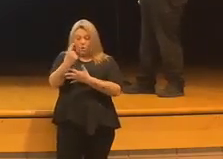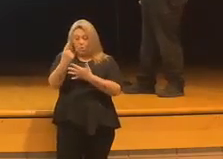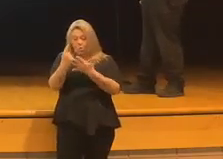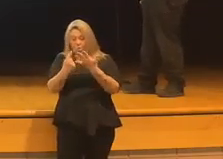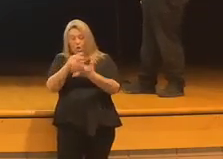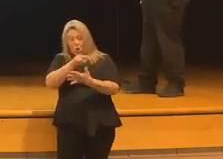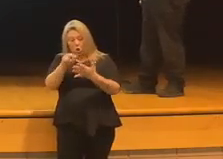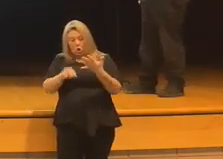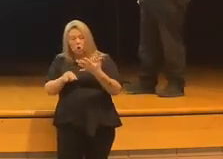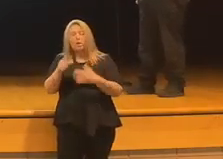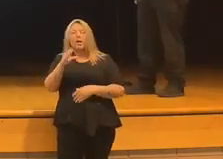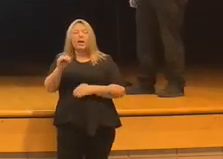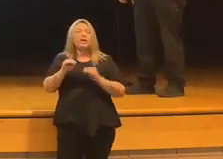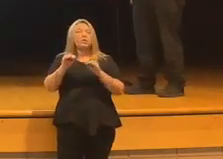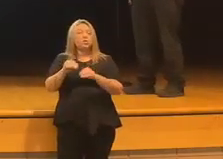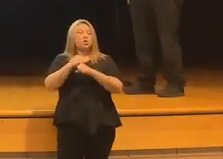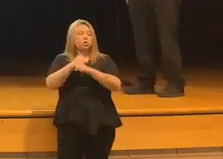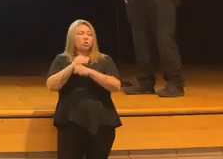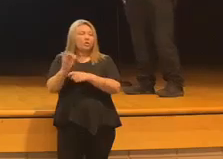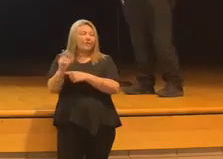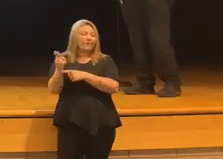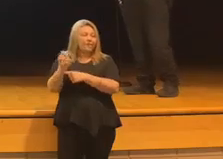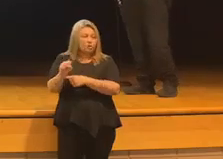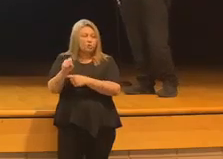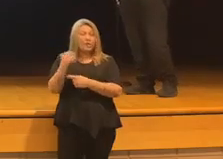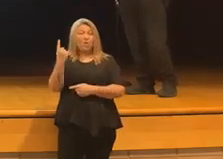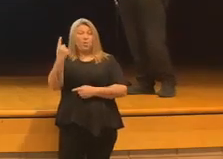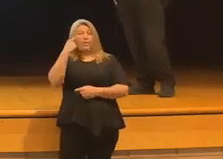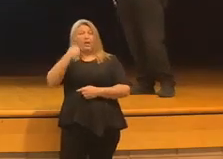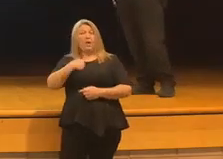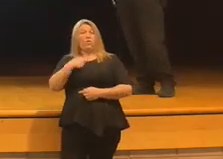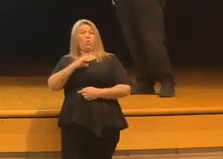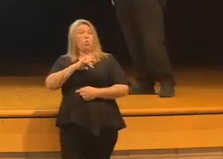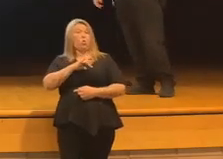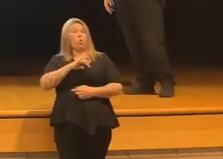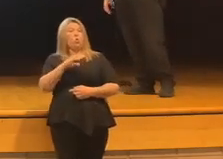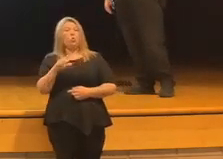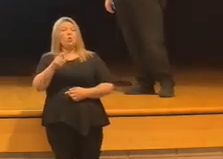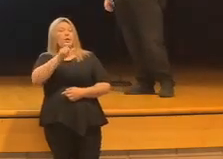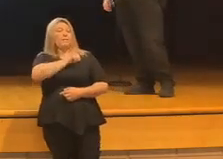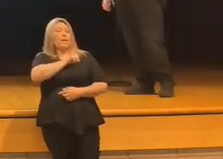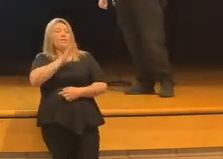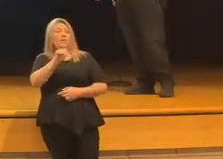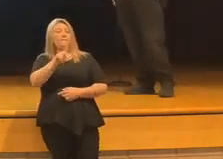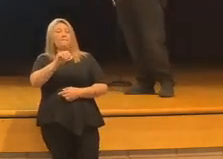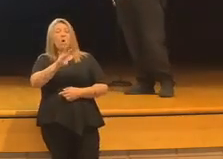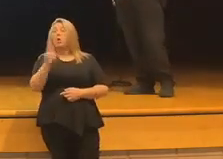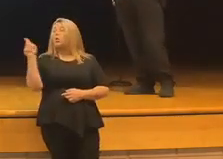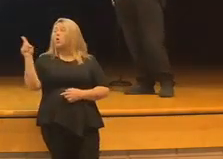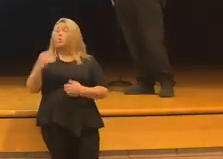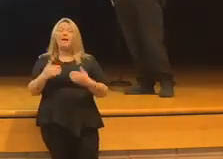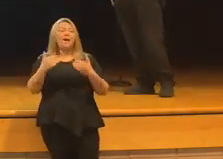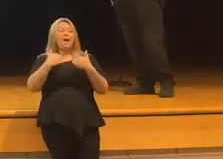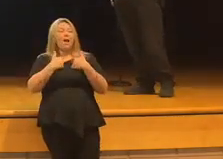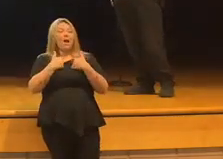security features. And one of the coolest things that I saw is Deputy Barlow here has a